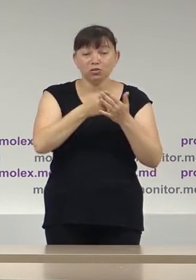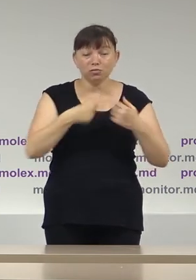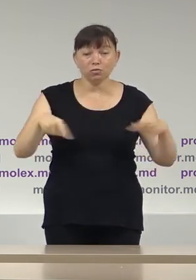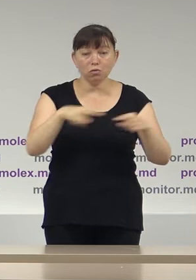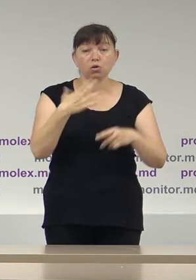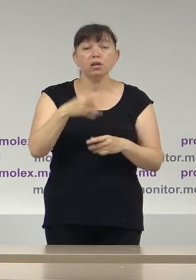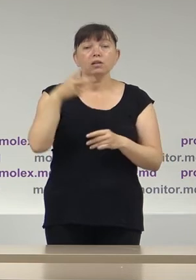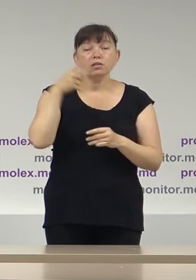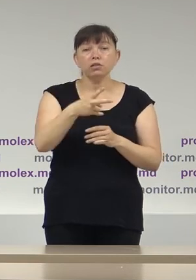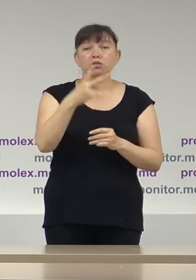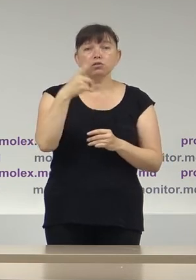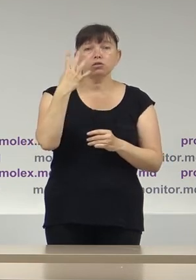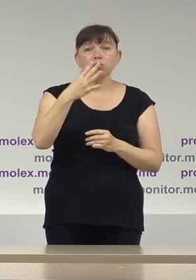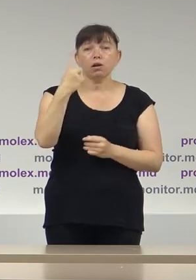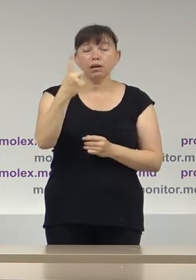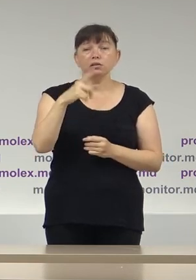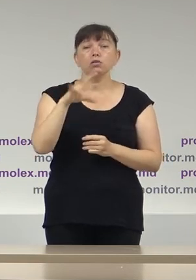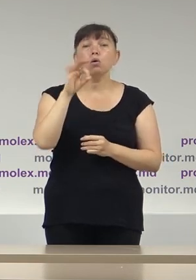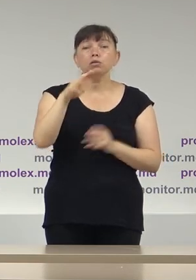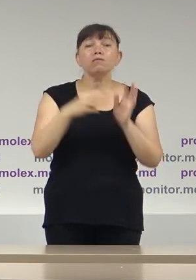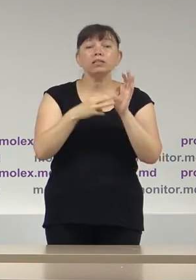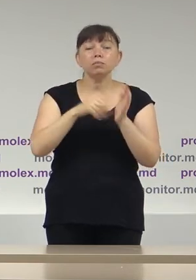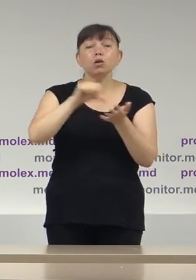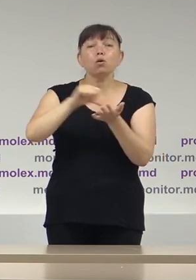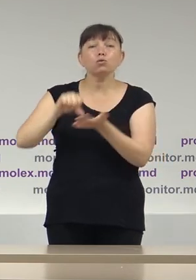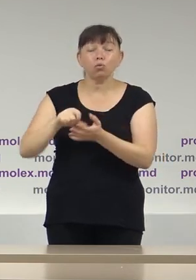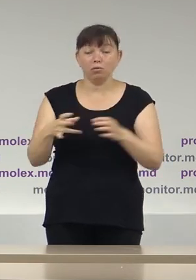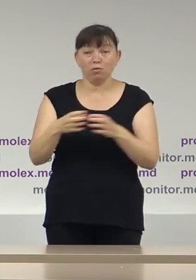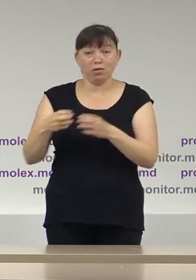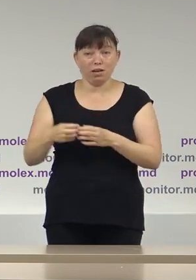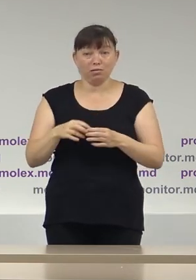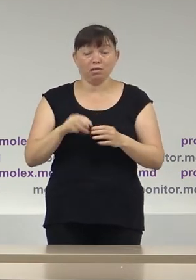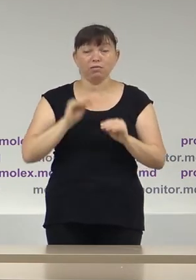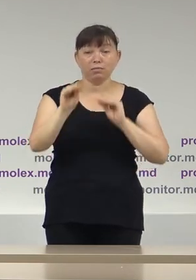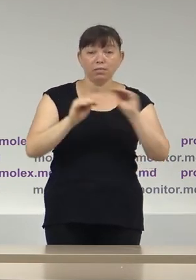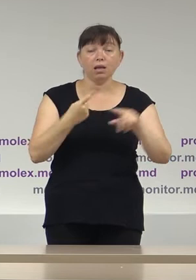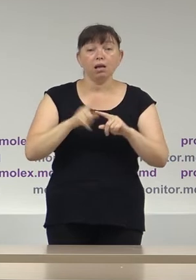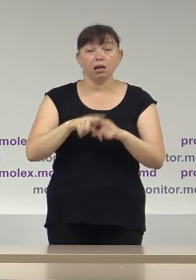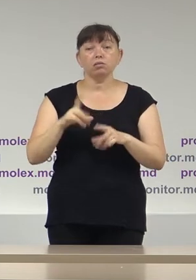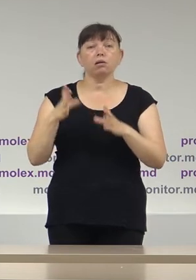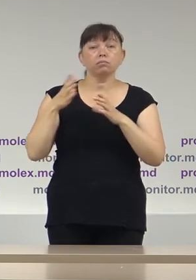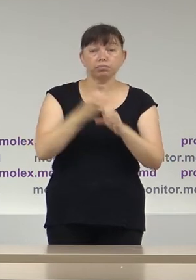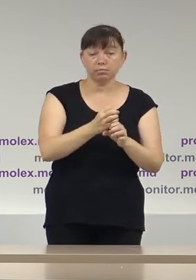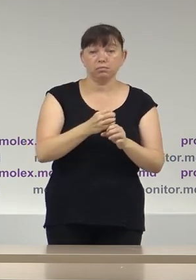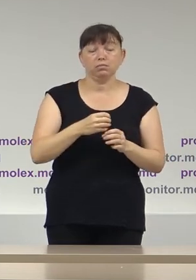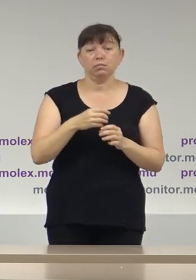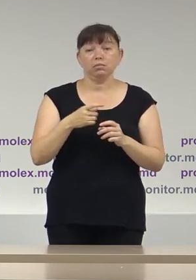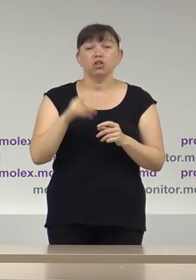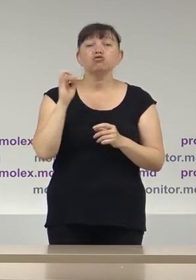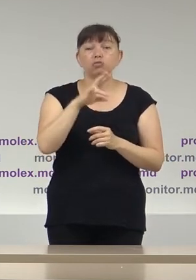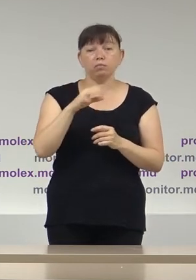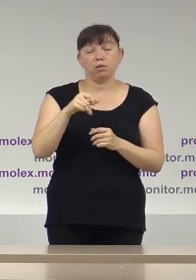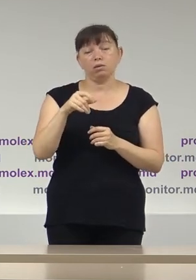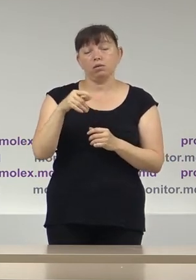report that district electoral councils accredited at least 2,141 observers from 8 contenders, which is